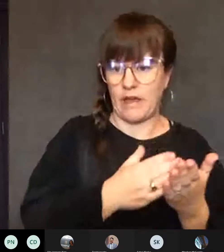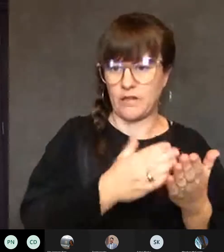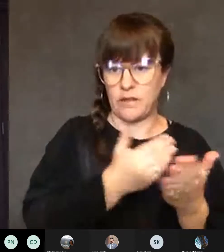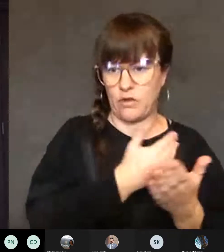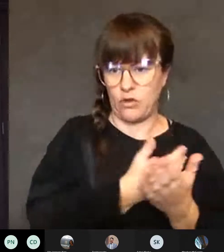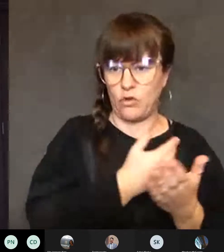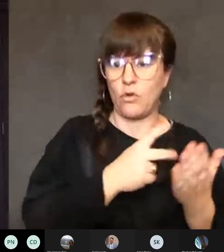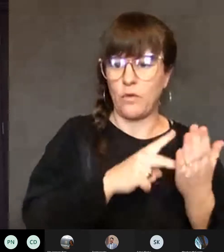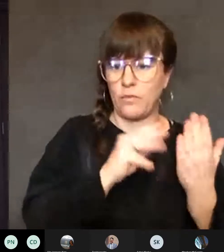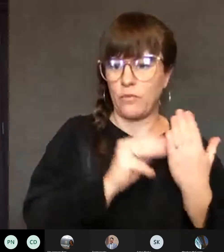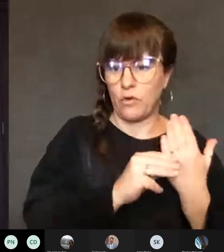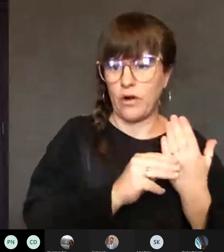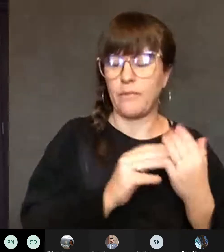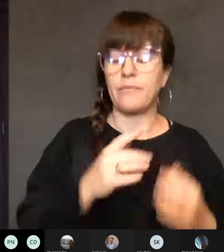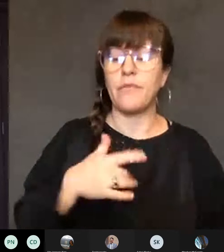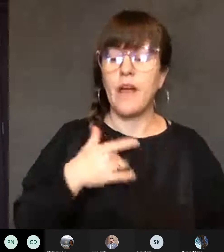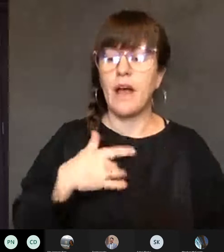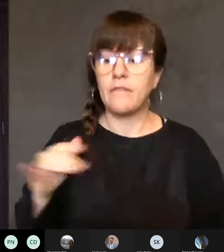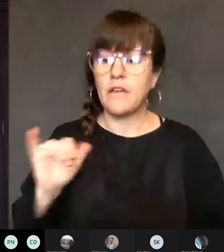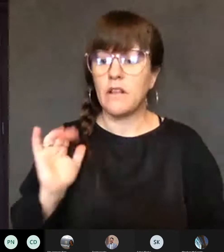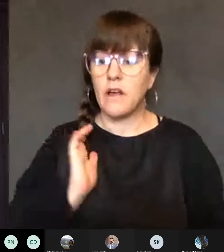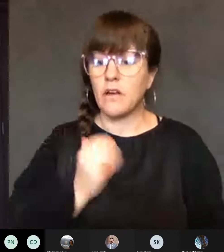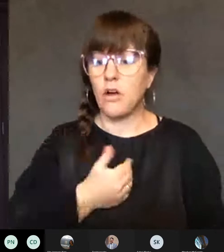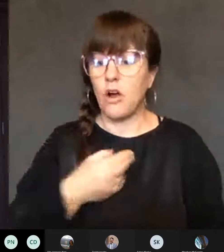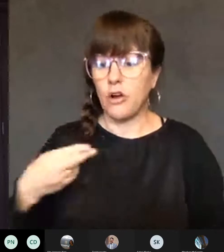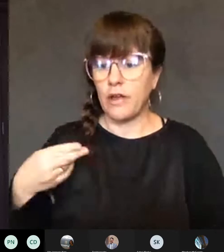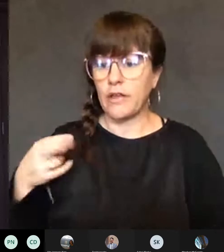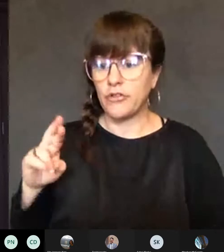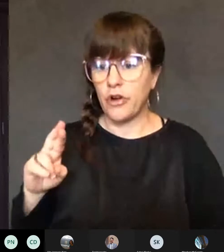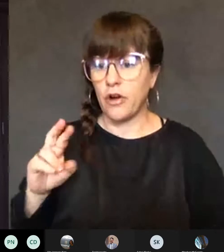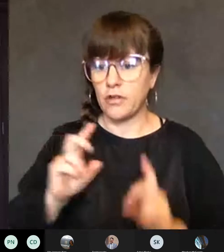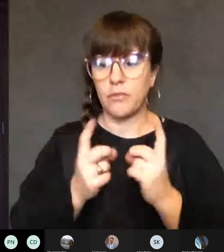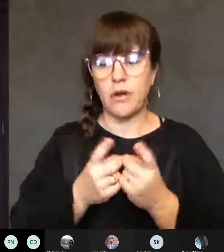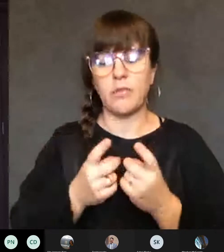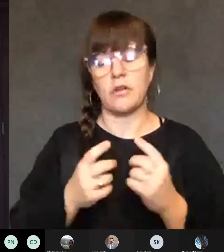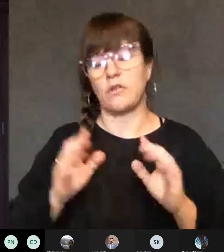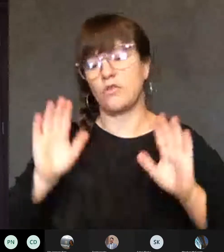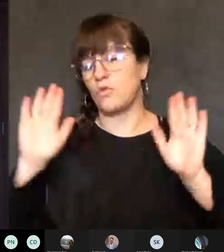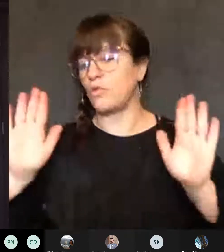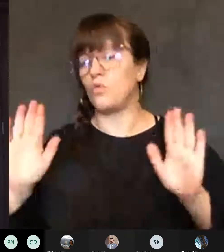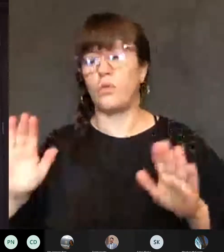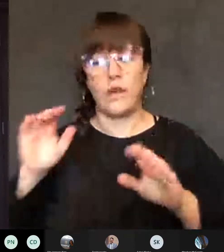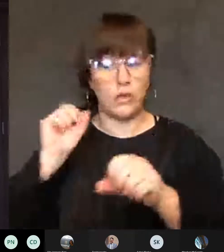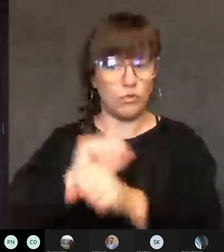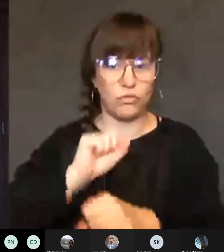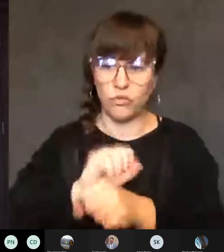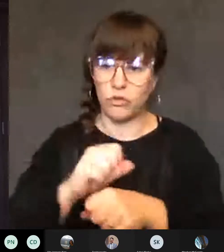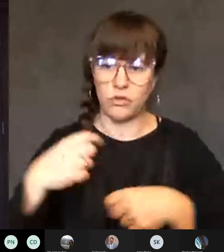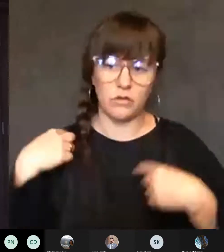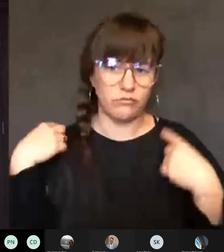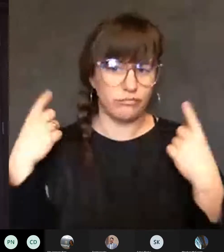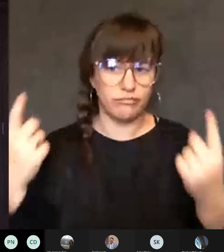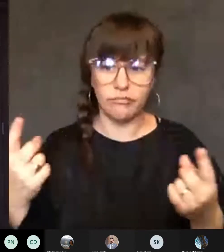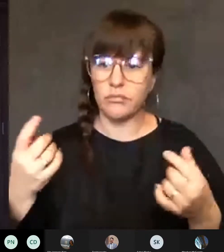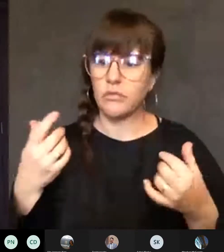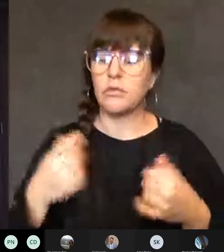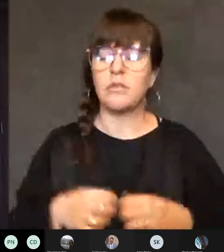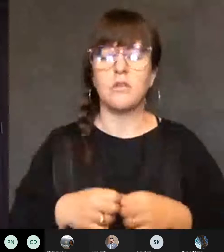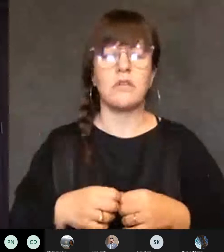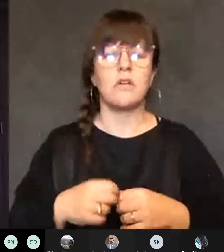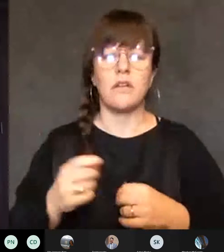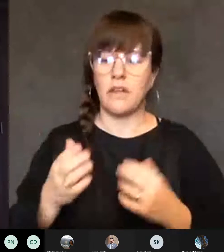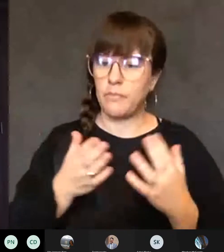I feel like our HR department has done a tremendous job since they've all come on board in getting us through